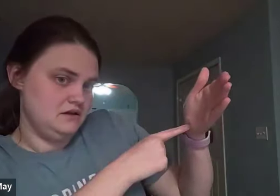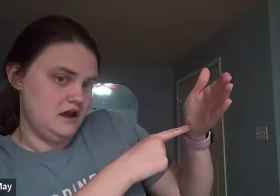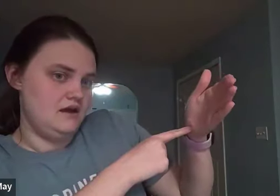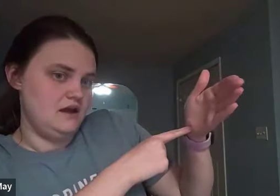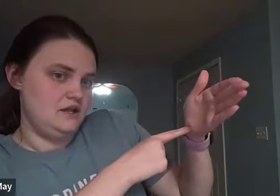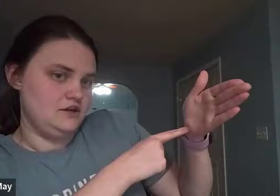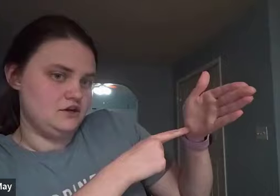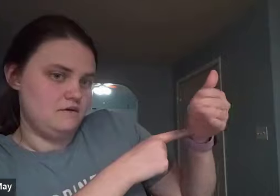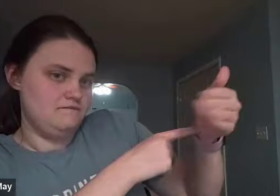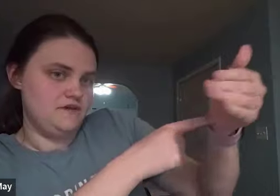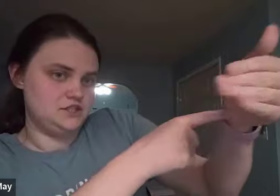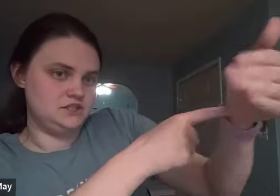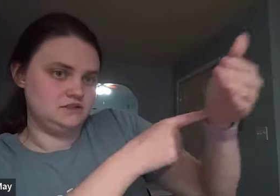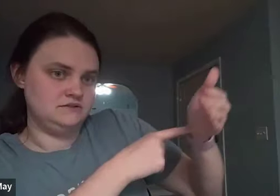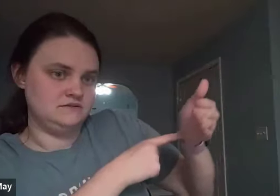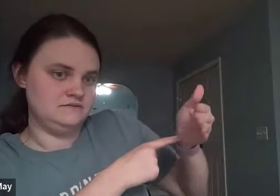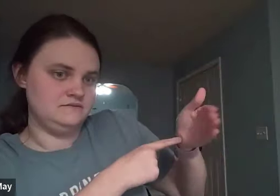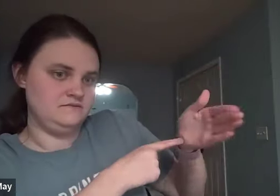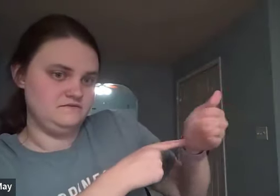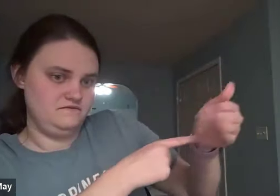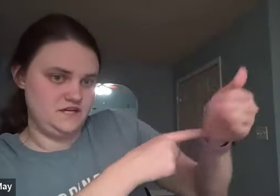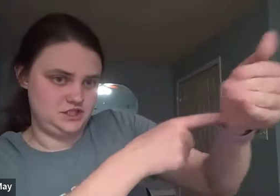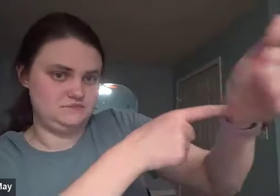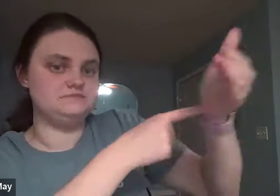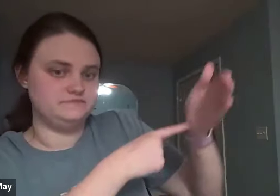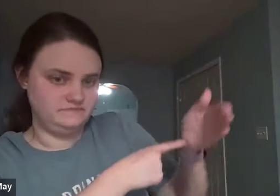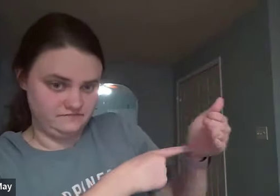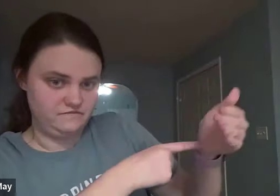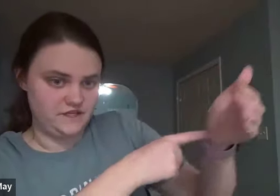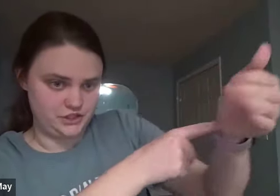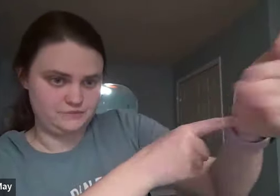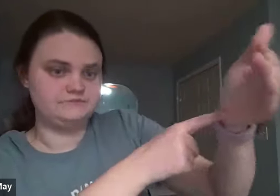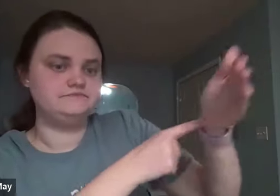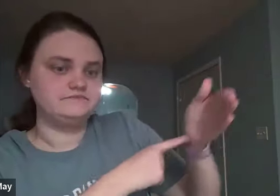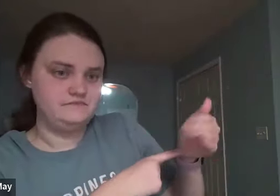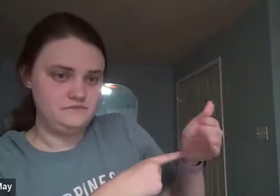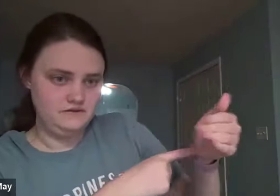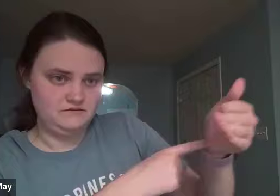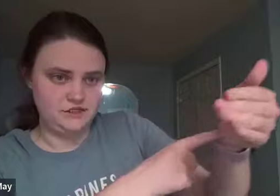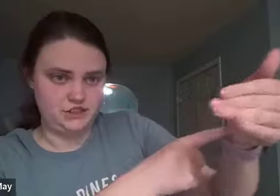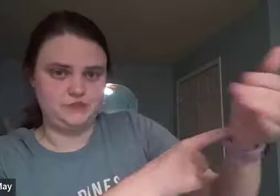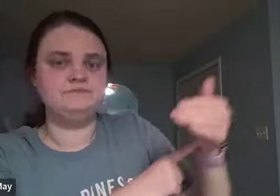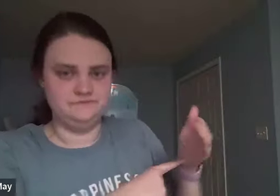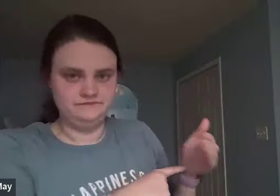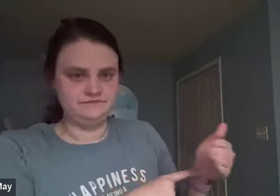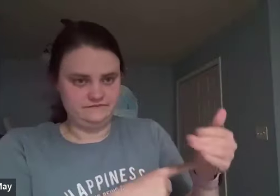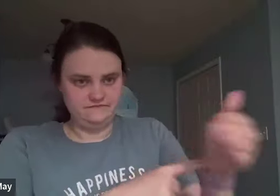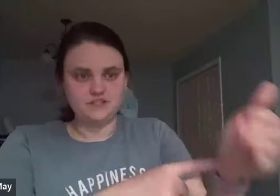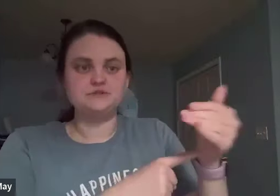Yeah. And then you're going to go fish. Fish. Fish. Fish. Fish.